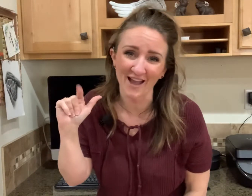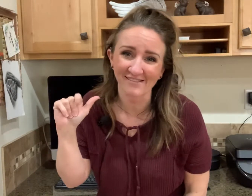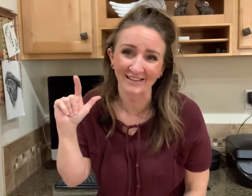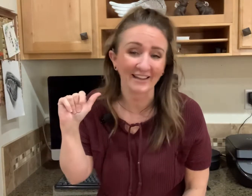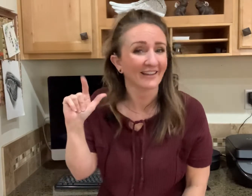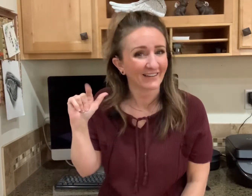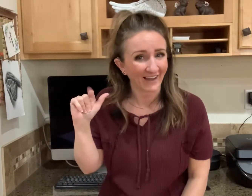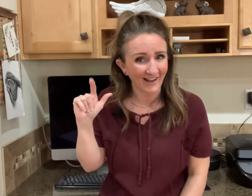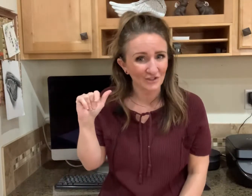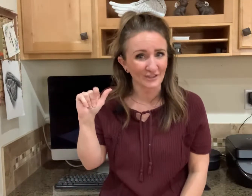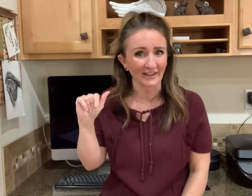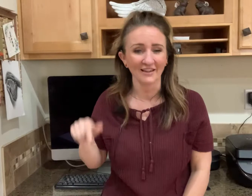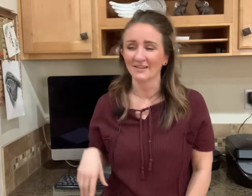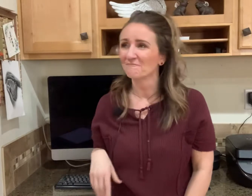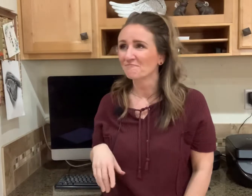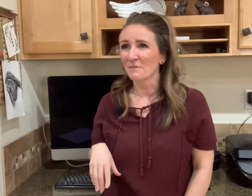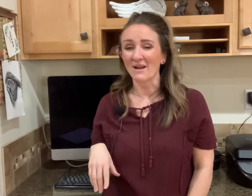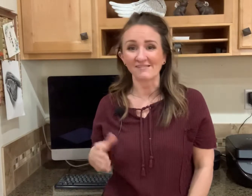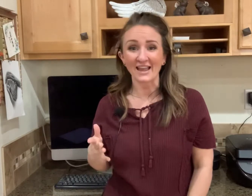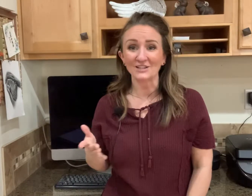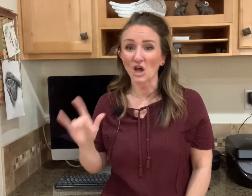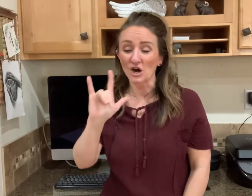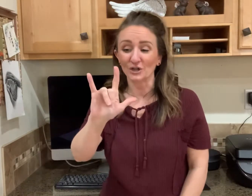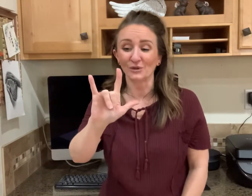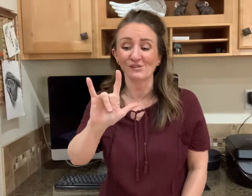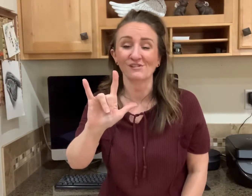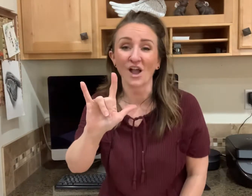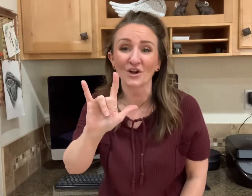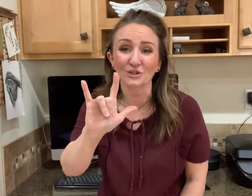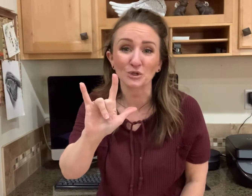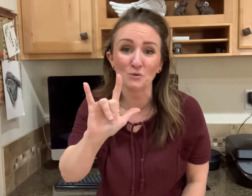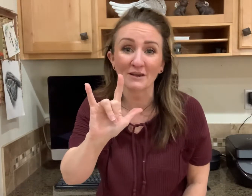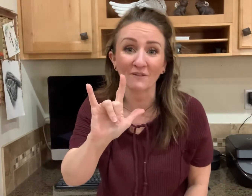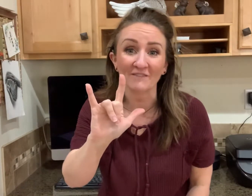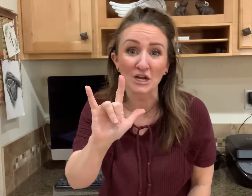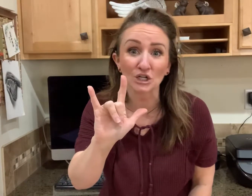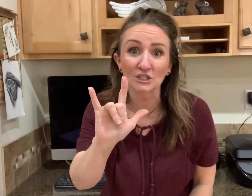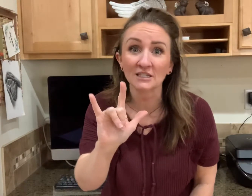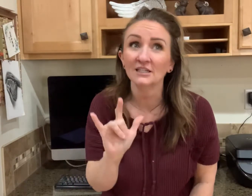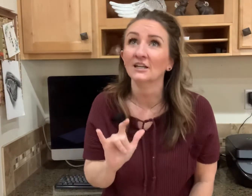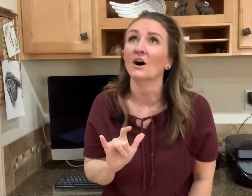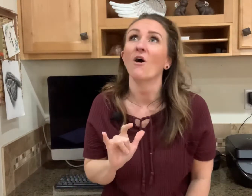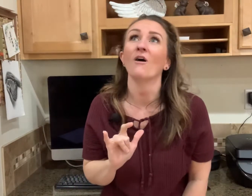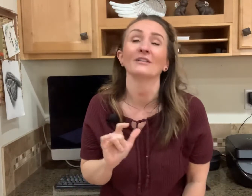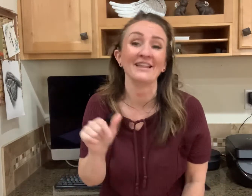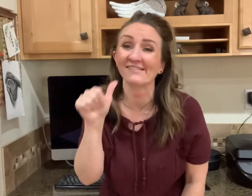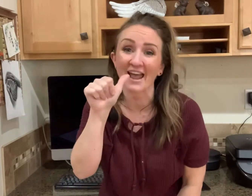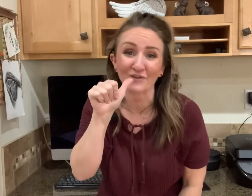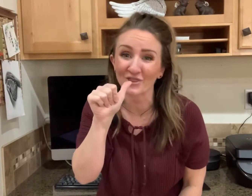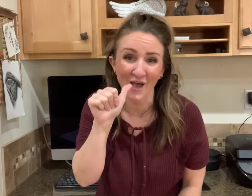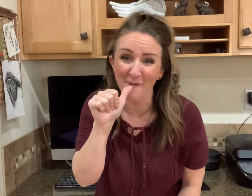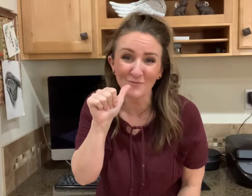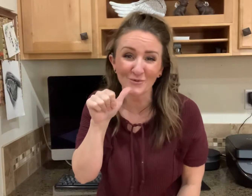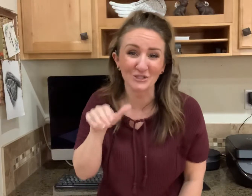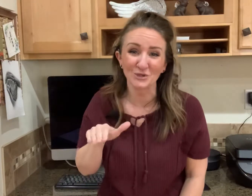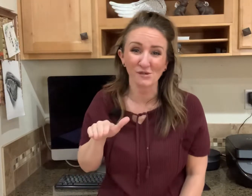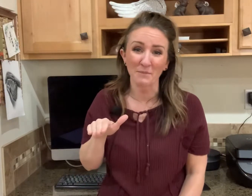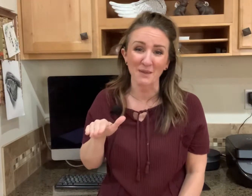nicely. Ashley. My second daughter used to suck her two middle fingers instead of her thumb when she was a baby. It was